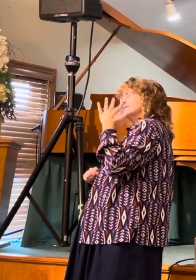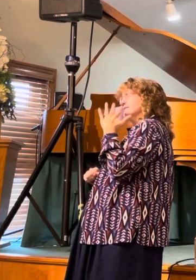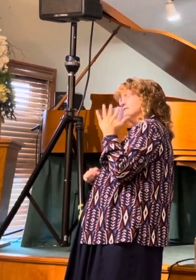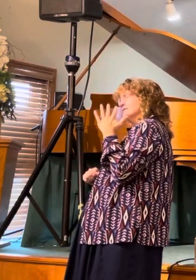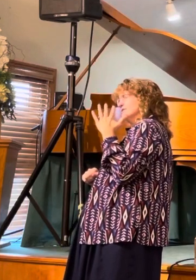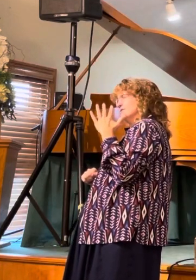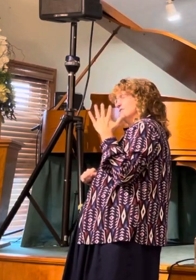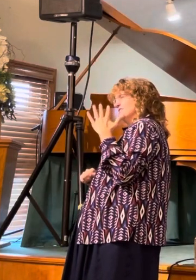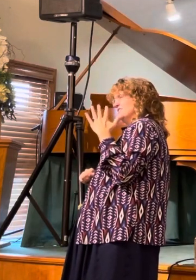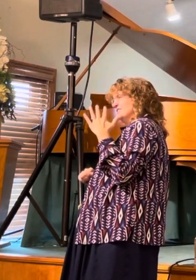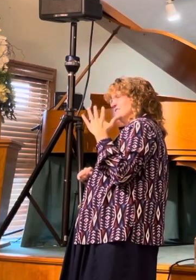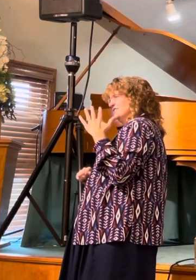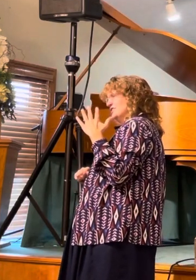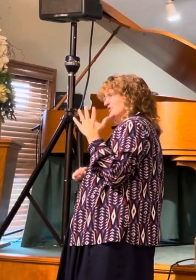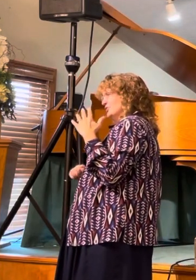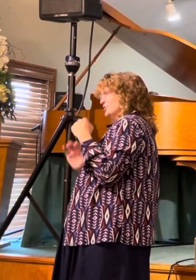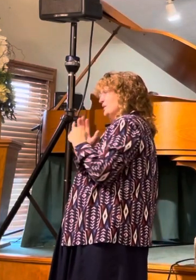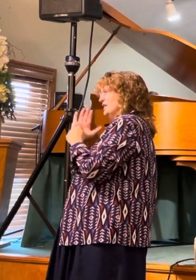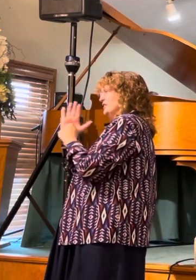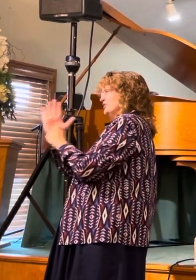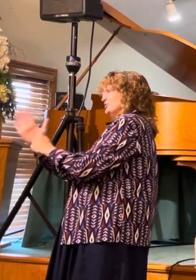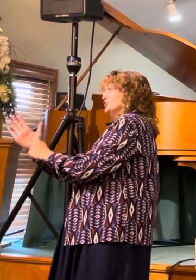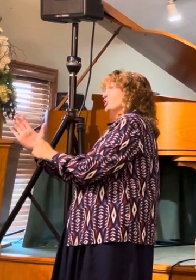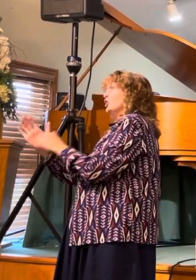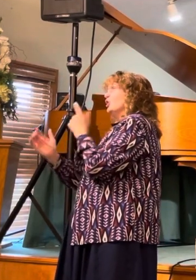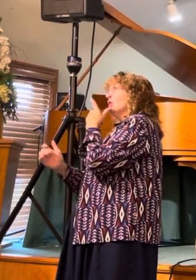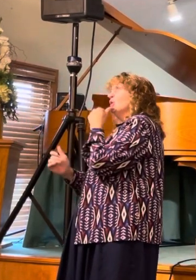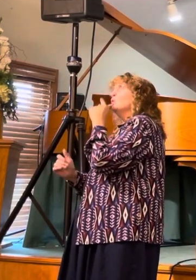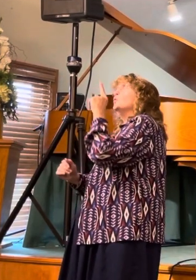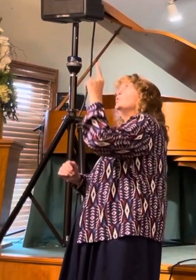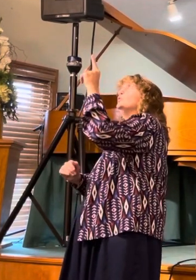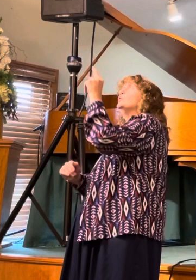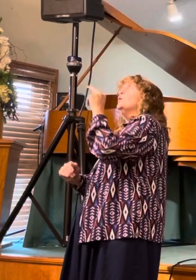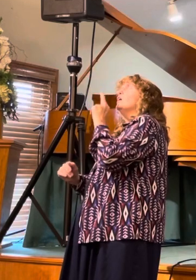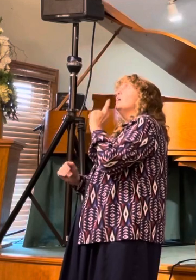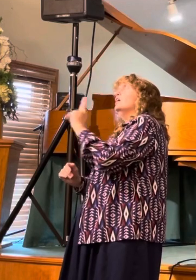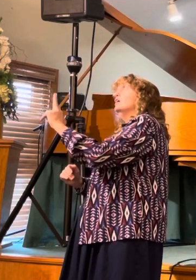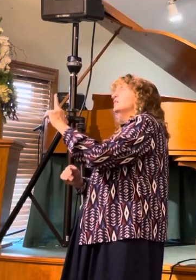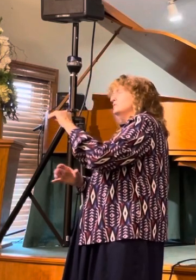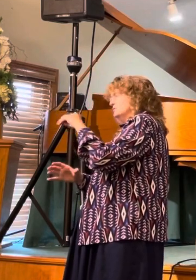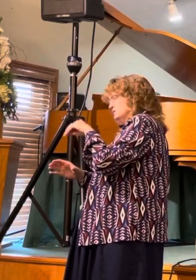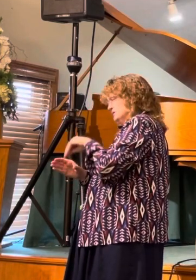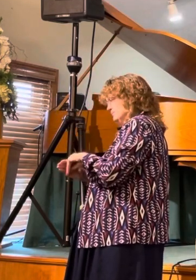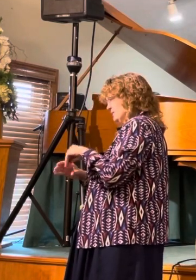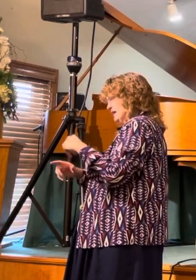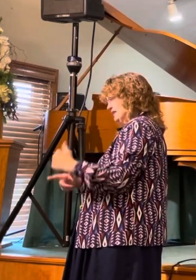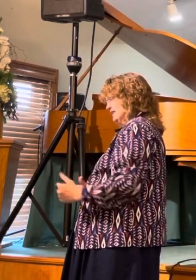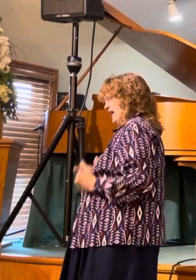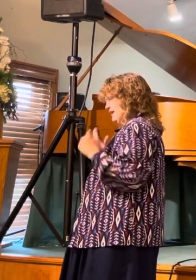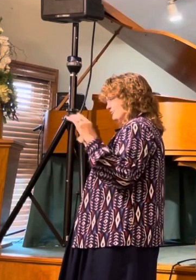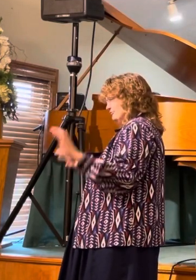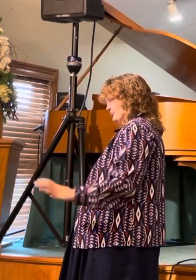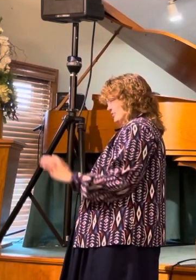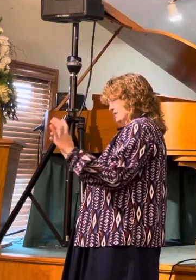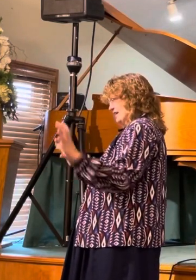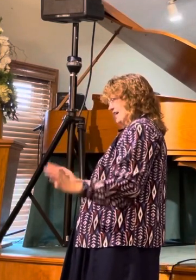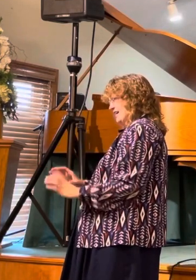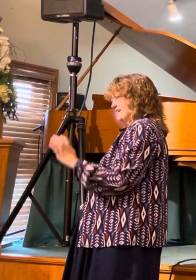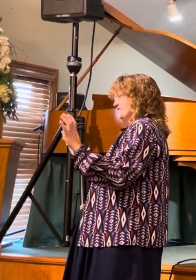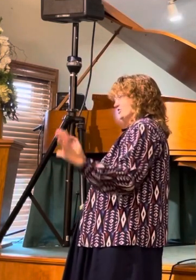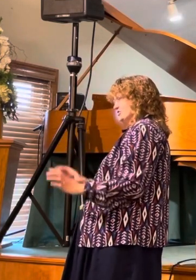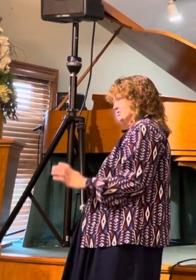grace? Do I reflect who you are in the way that I choose to?